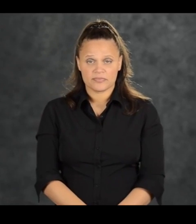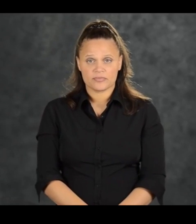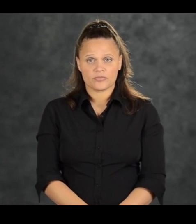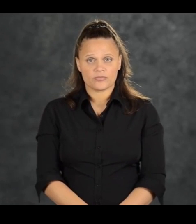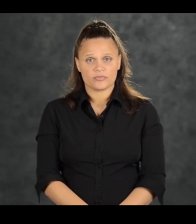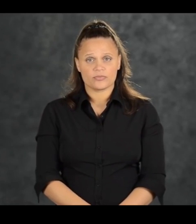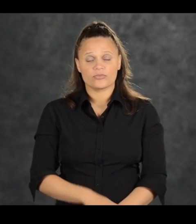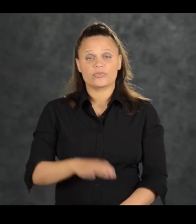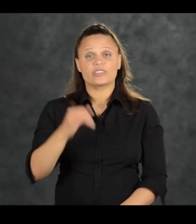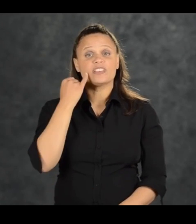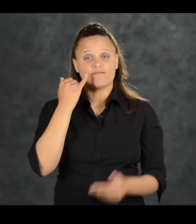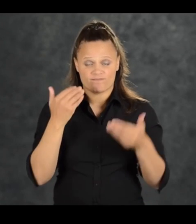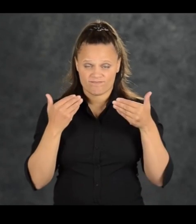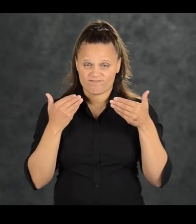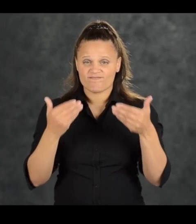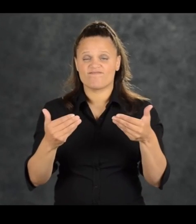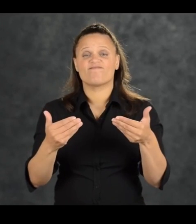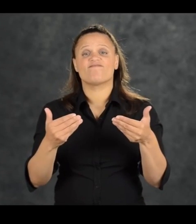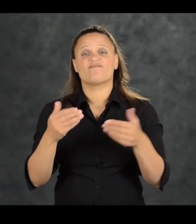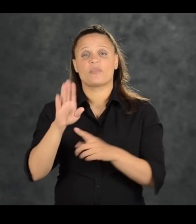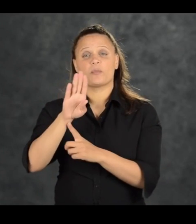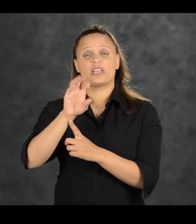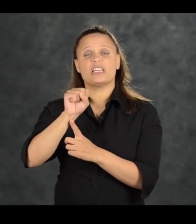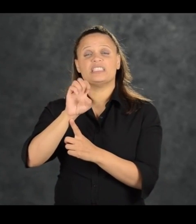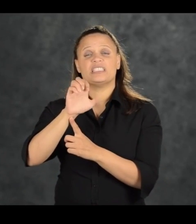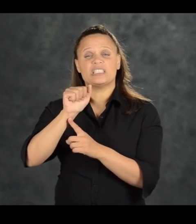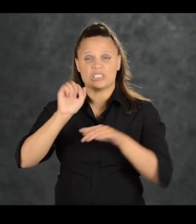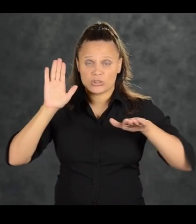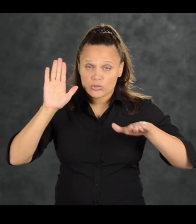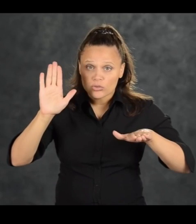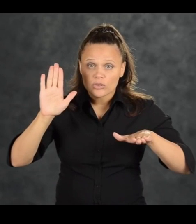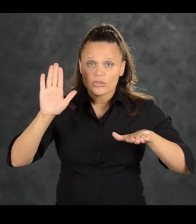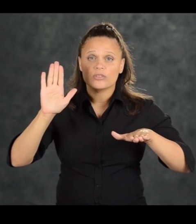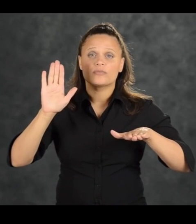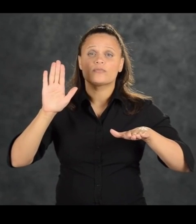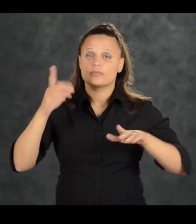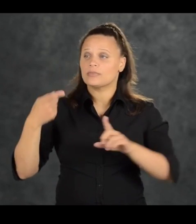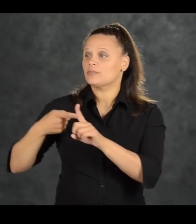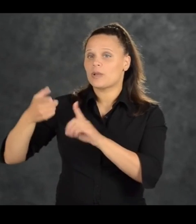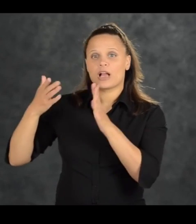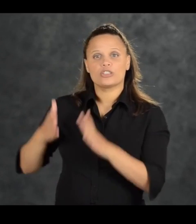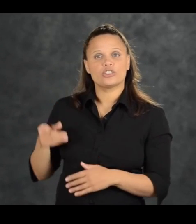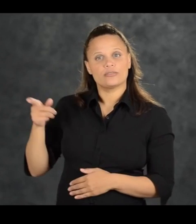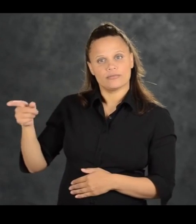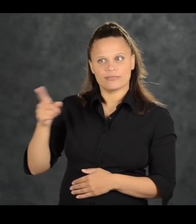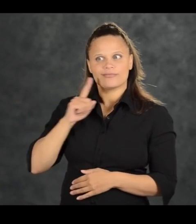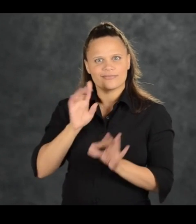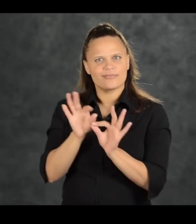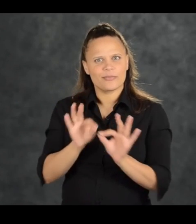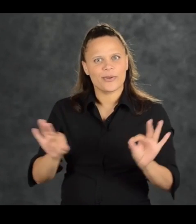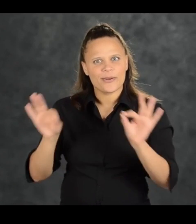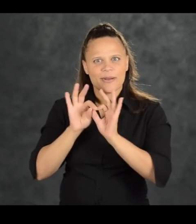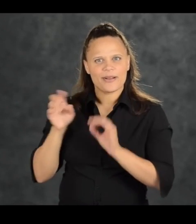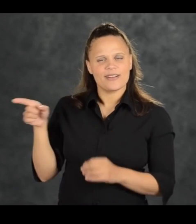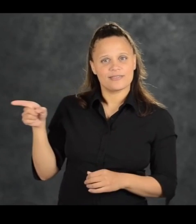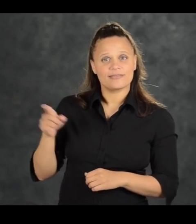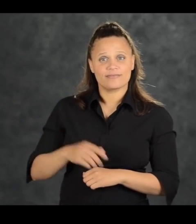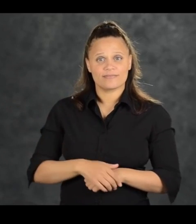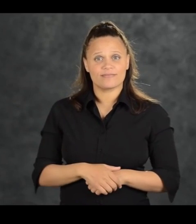you so they can explain, and then you can move forward. And going forward with a